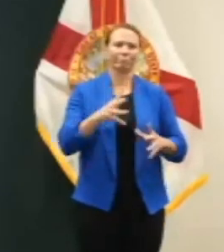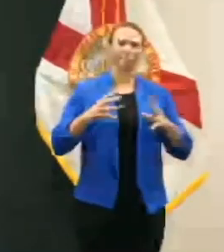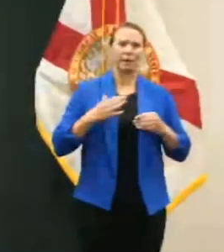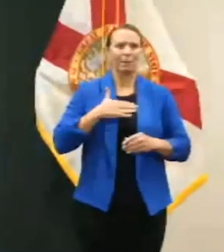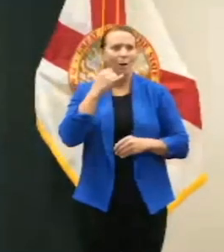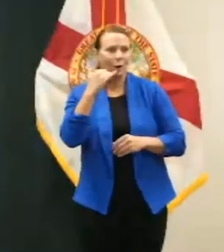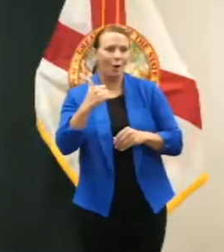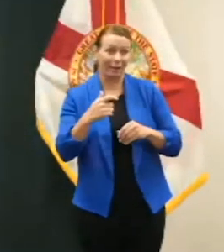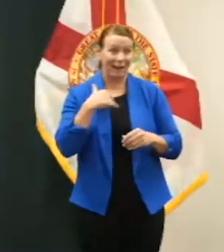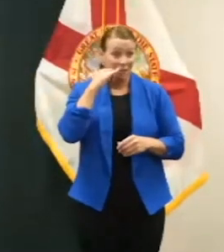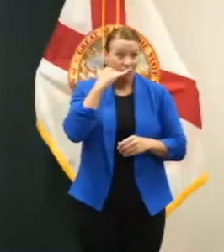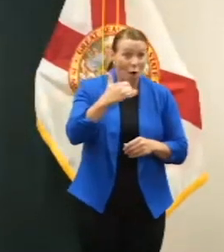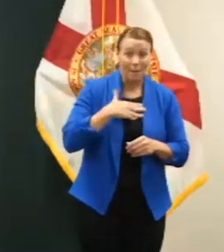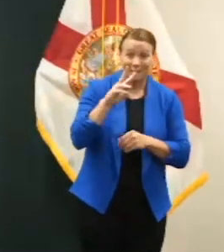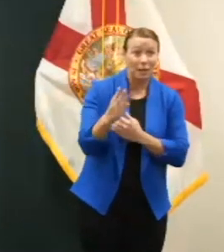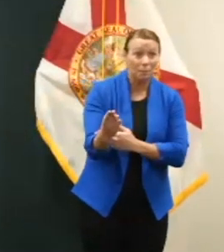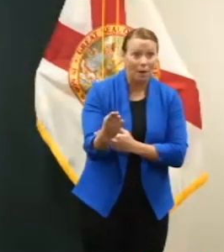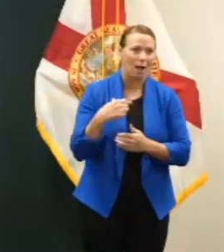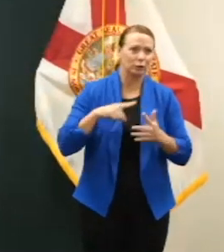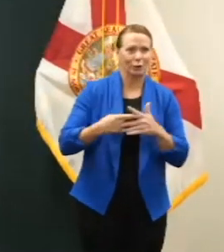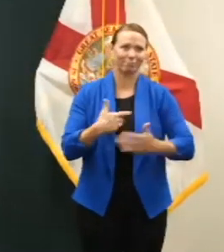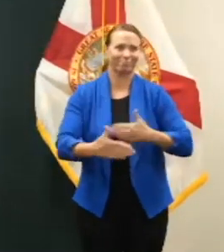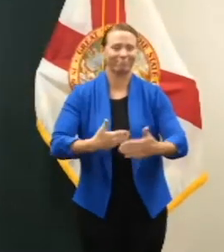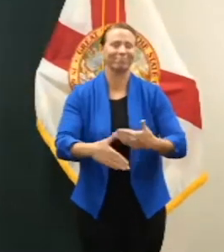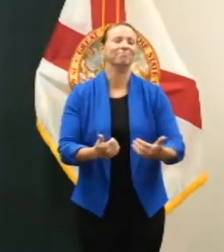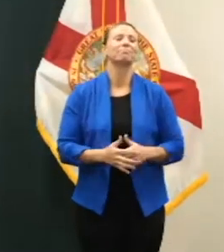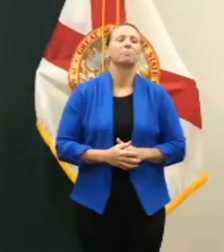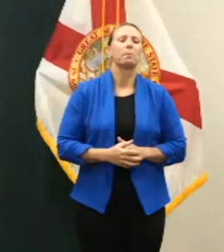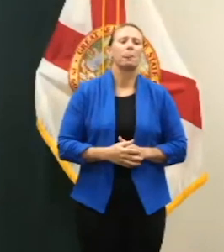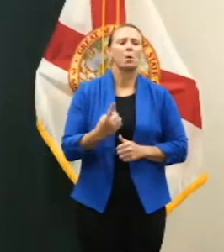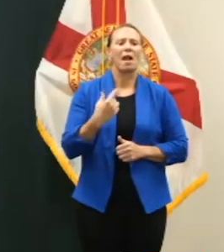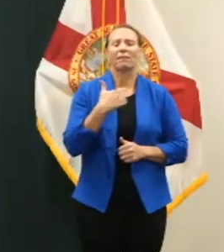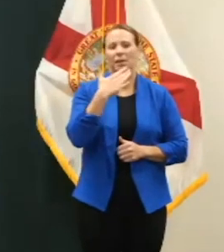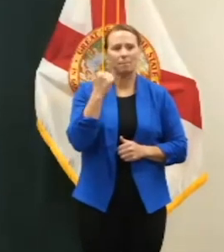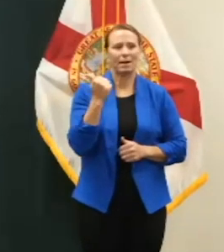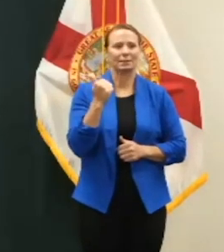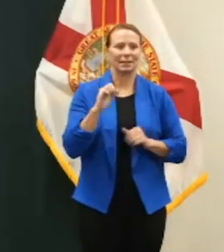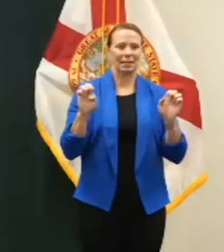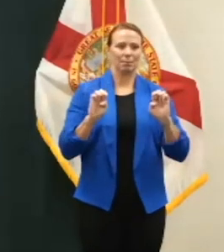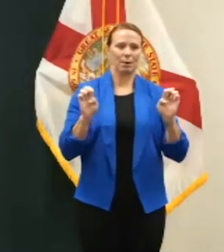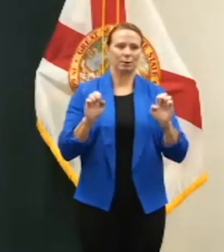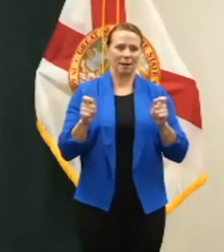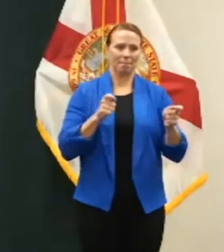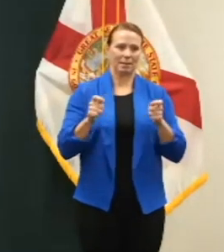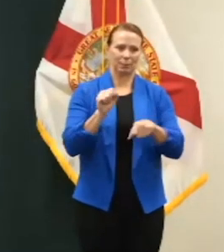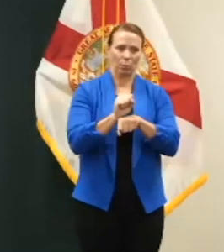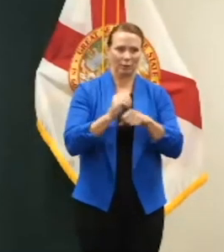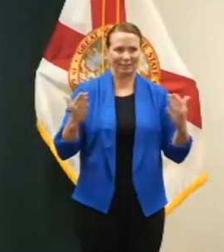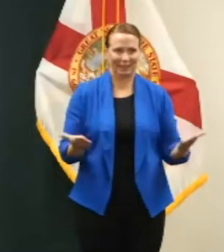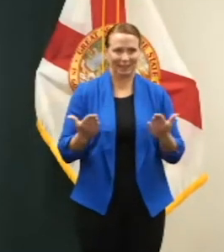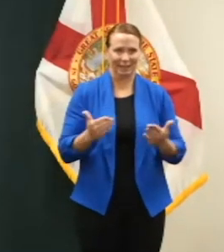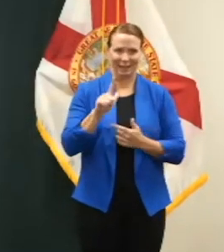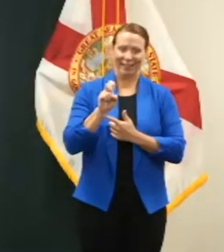morning whenever I get up and running. And, you got one of the best emergency management directors here in Levy County that's along the